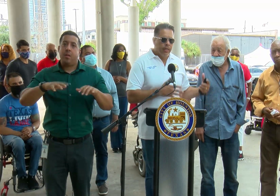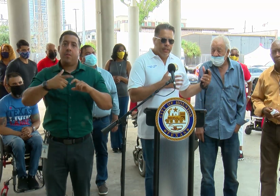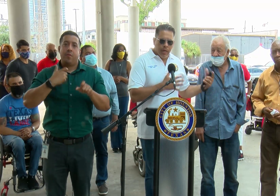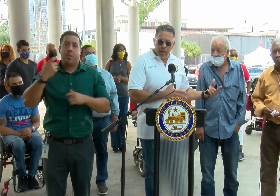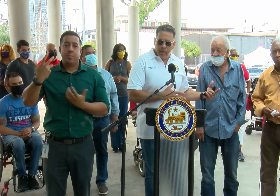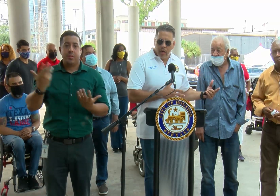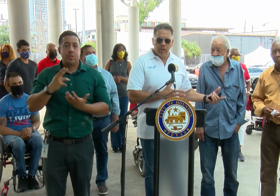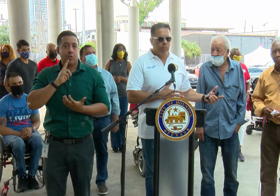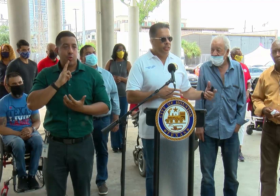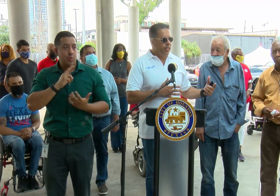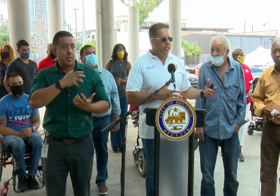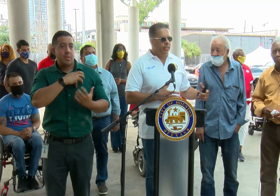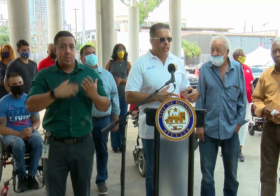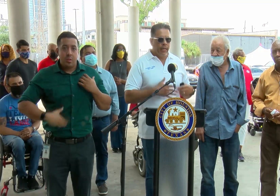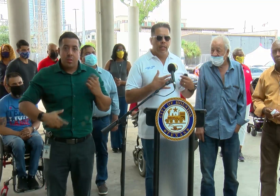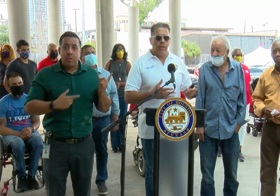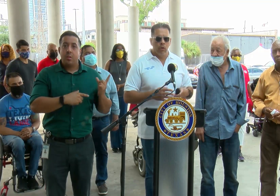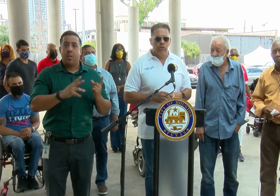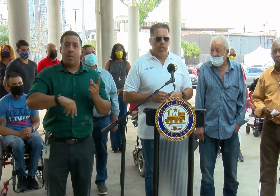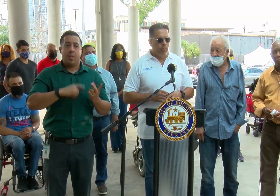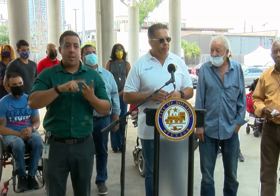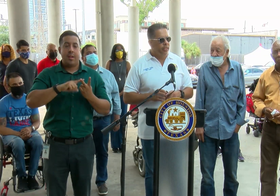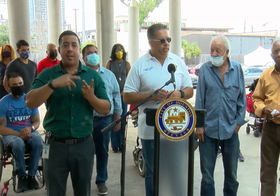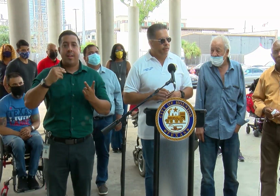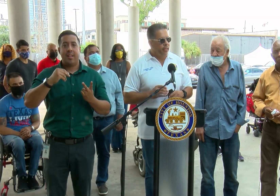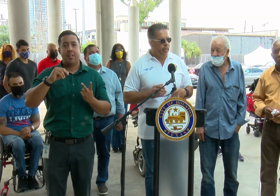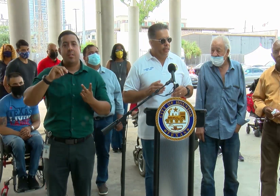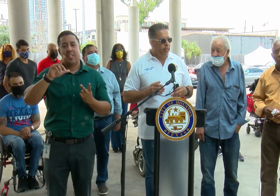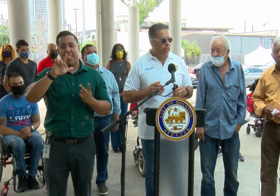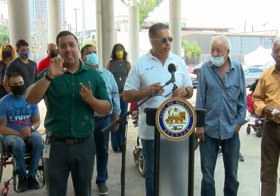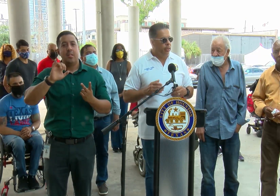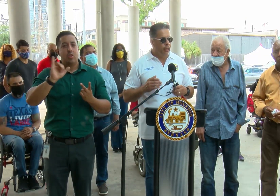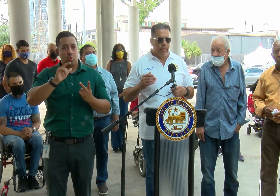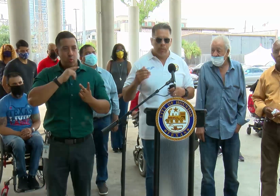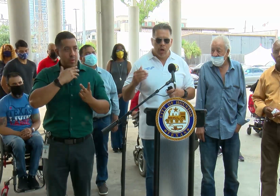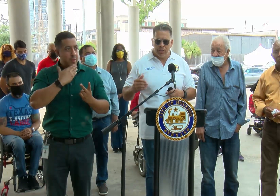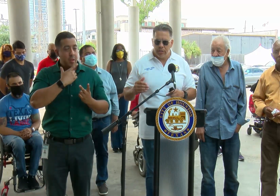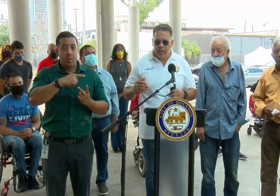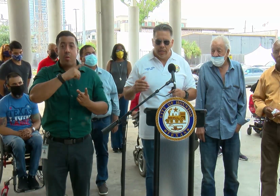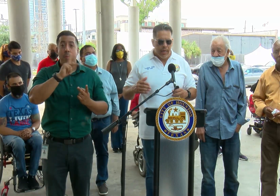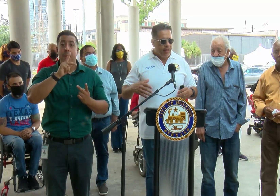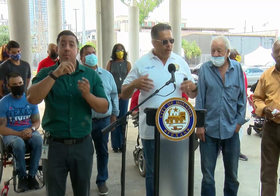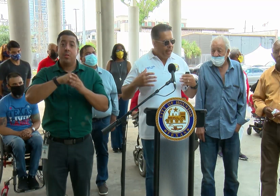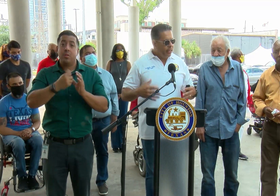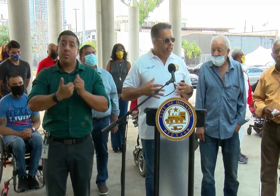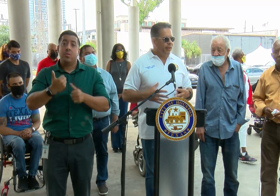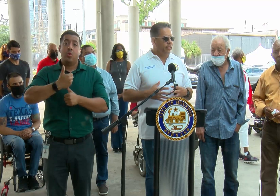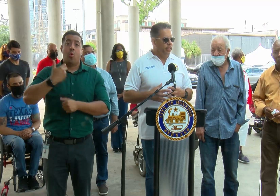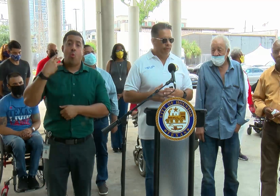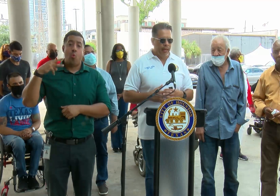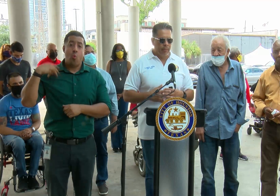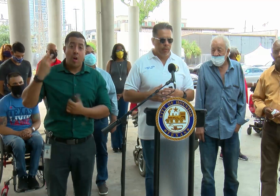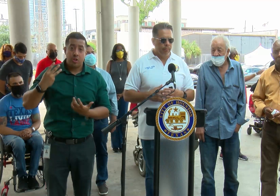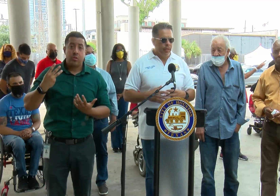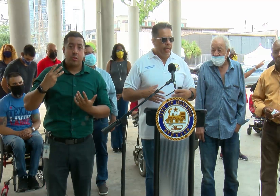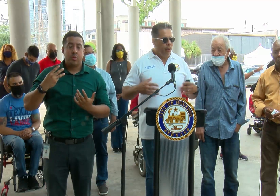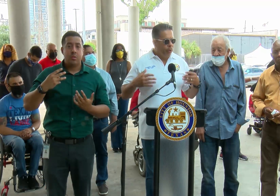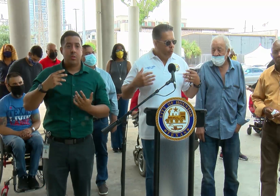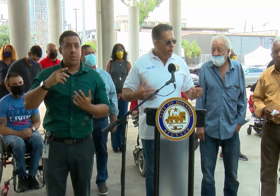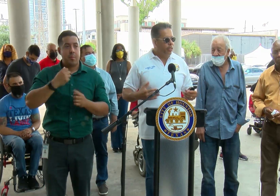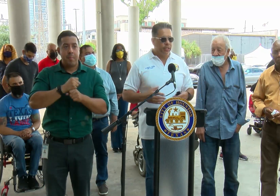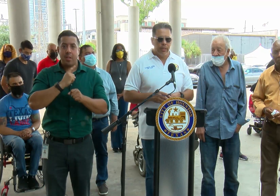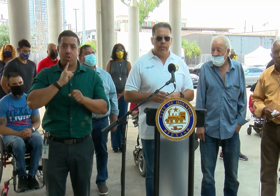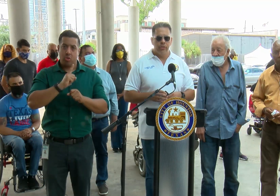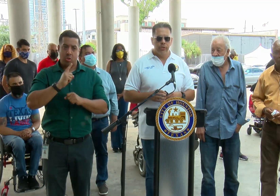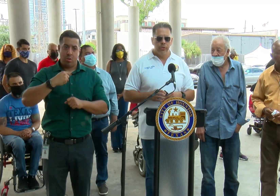Turner, Congresswoman Sheila Jackson Lee, and those representatives in Washington that are making these vaccines available, and